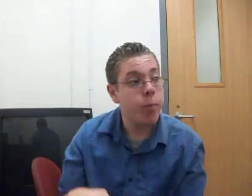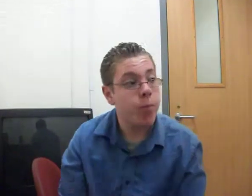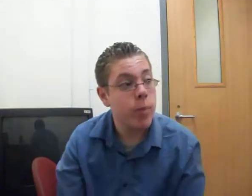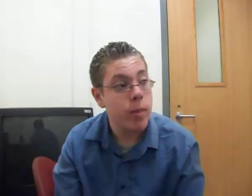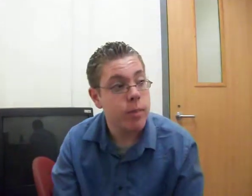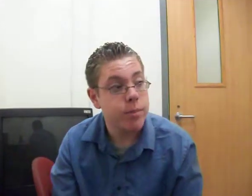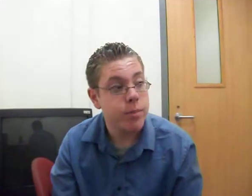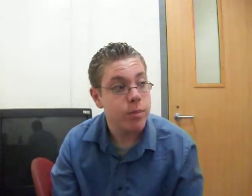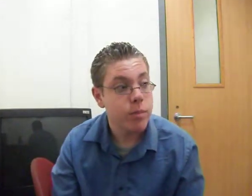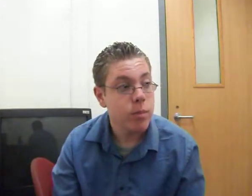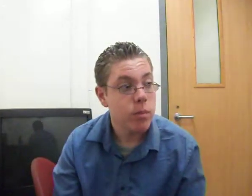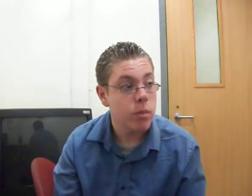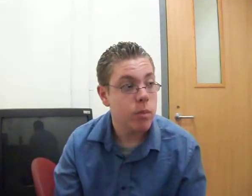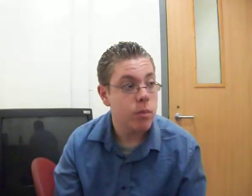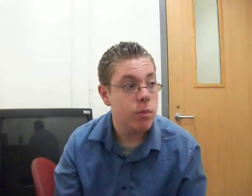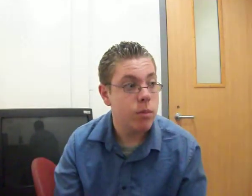how much sail to take in during heavy weather.